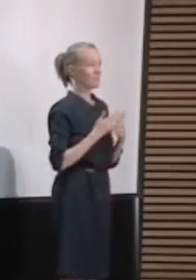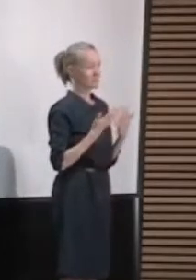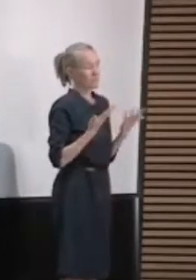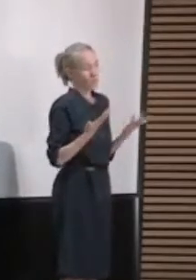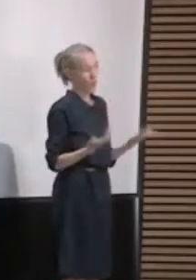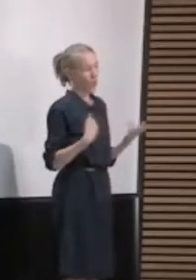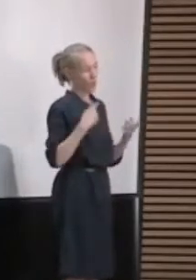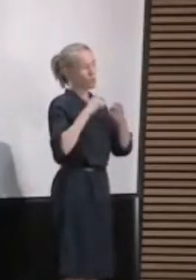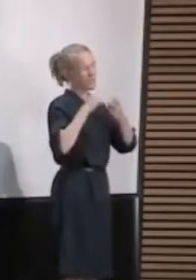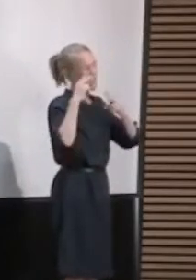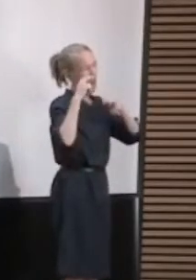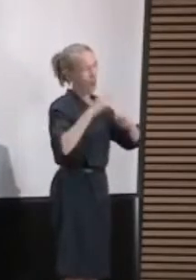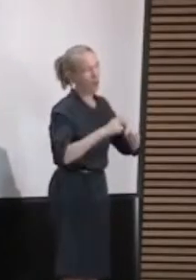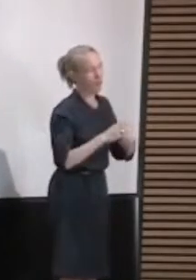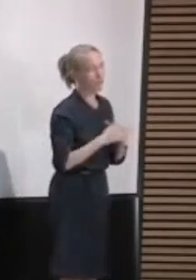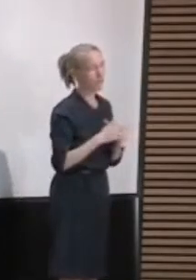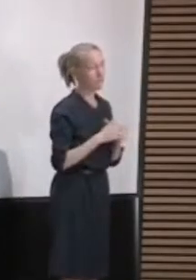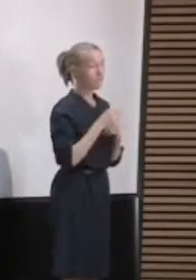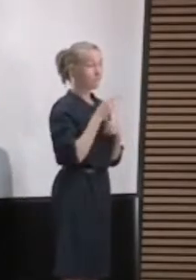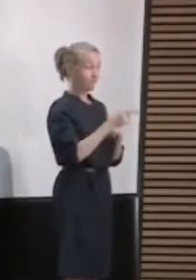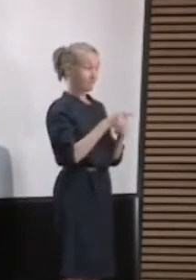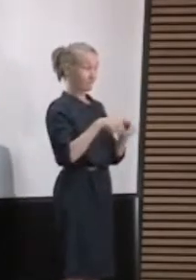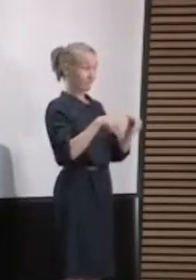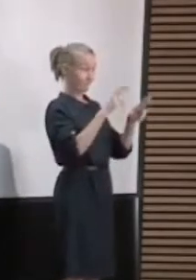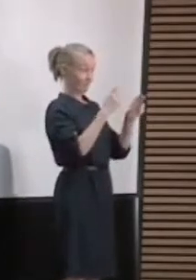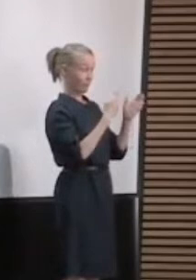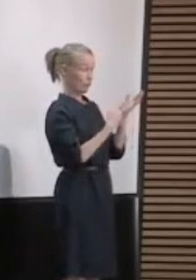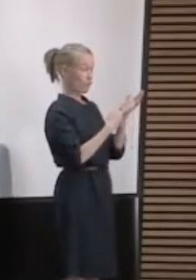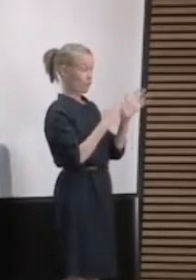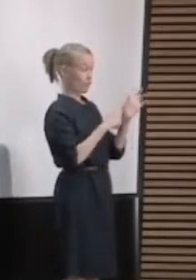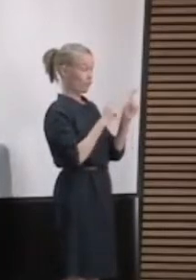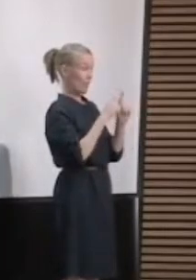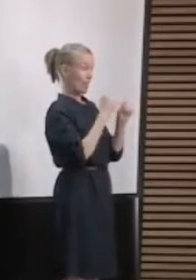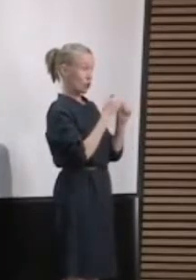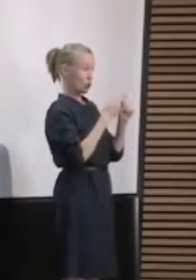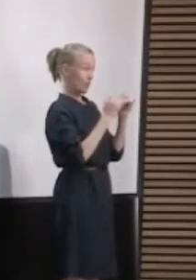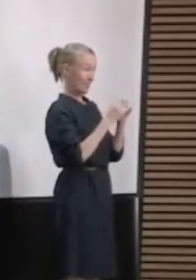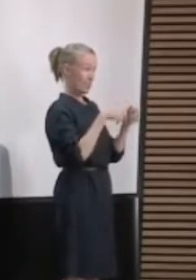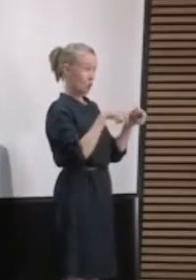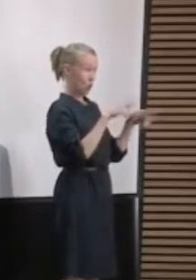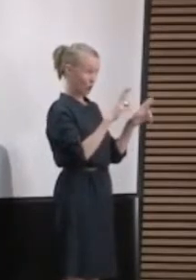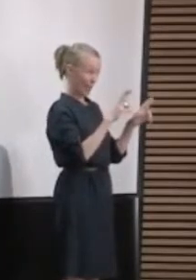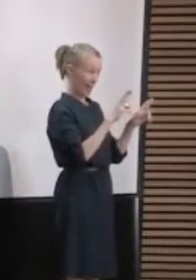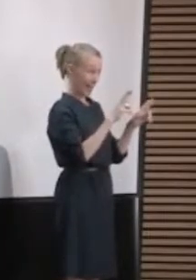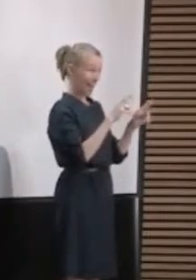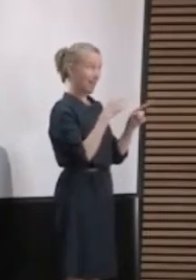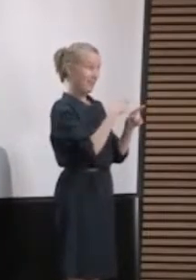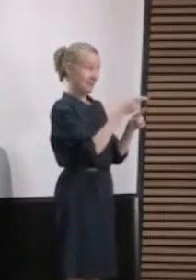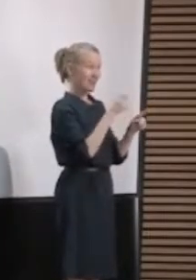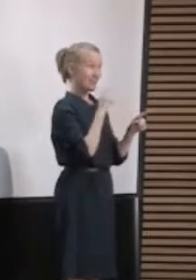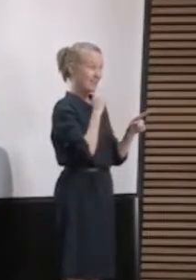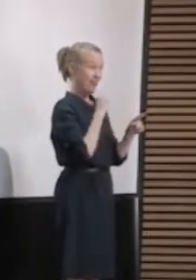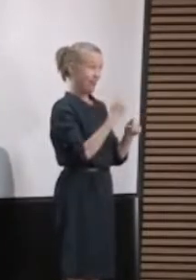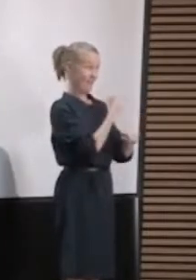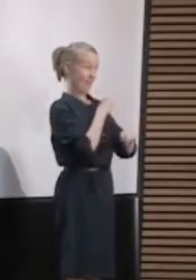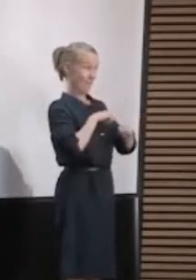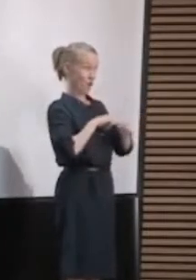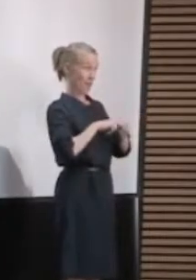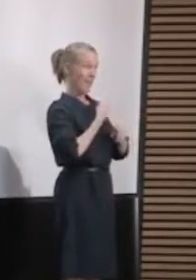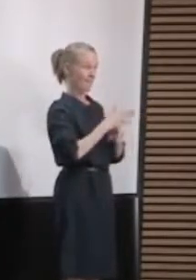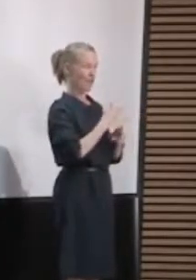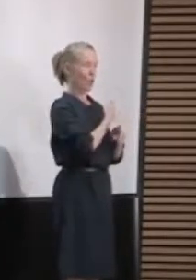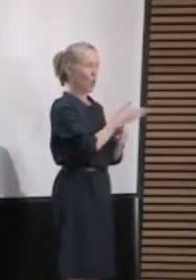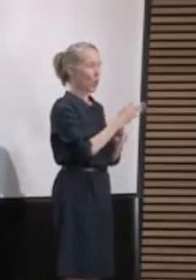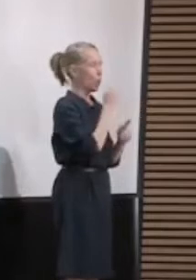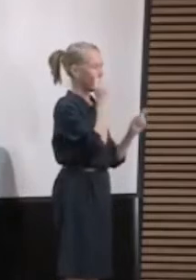in fact, all of those who work in the facility were tested last Friday. They've all been retested, and this is a place where we will use